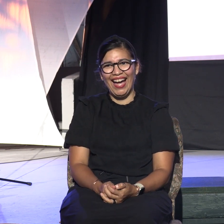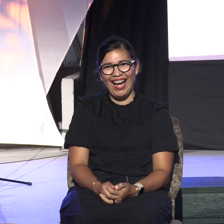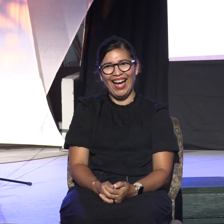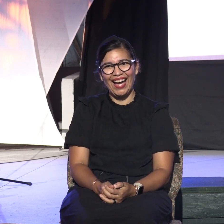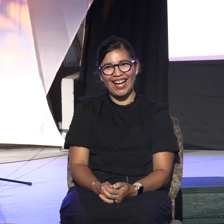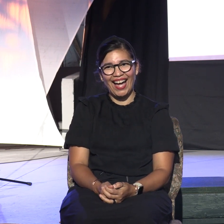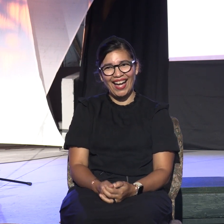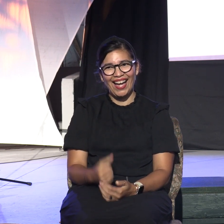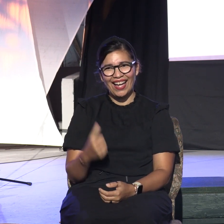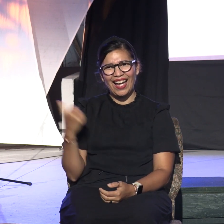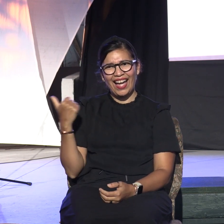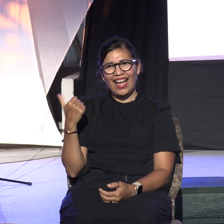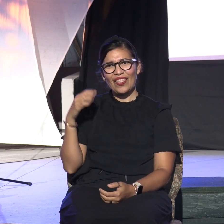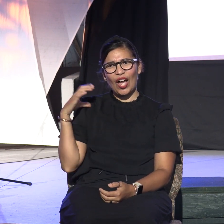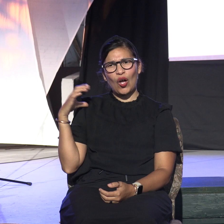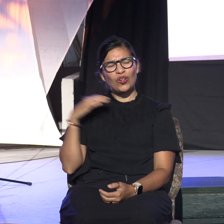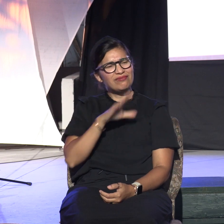equal 13.